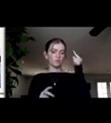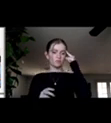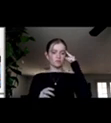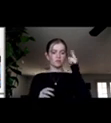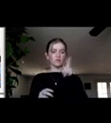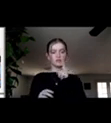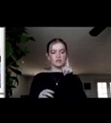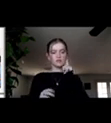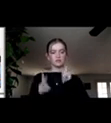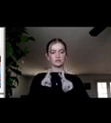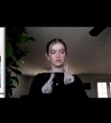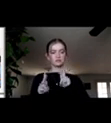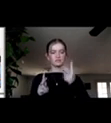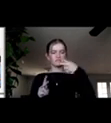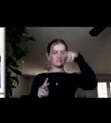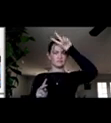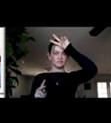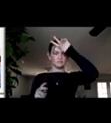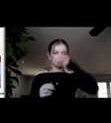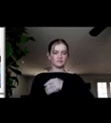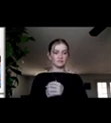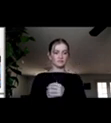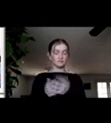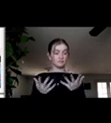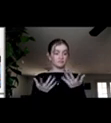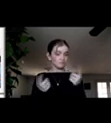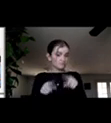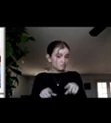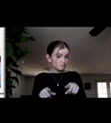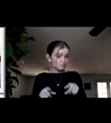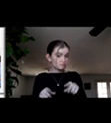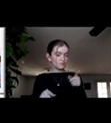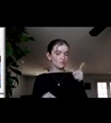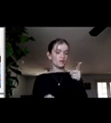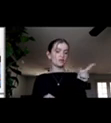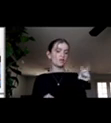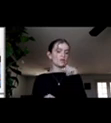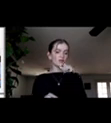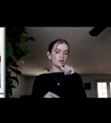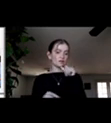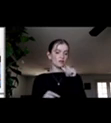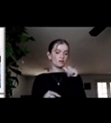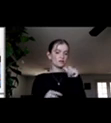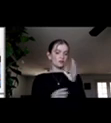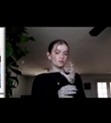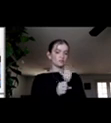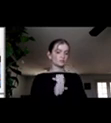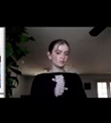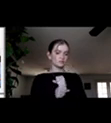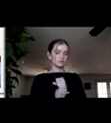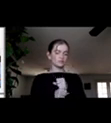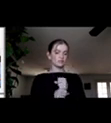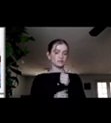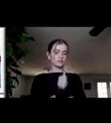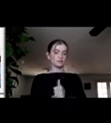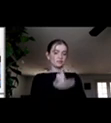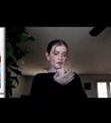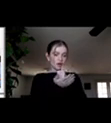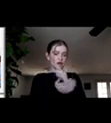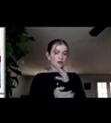With these tests, deaf people were assumed to be stupid, so they didn't receive the help and support they needed and deserved.